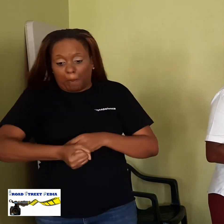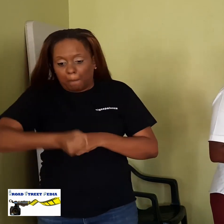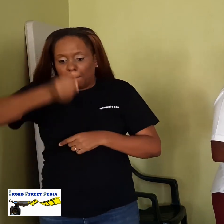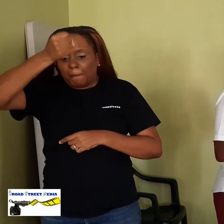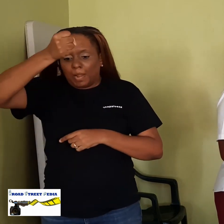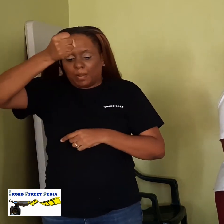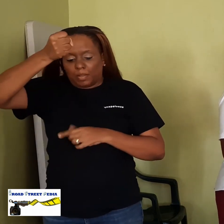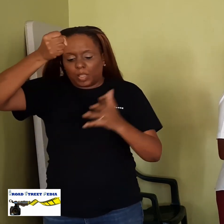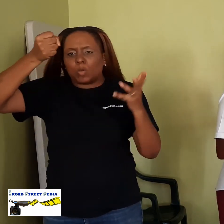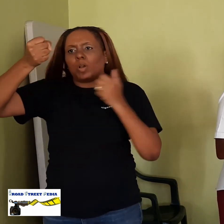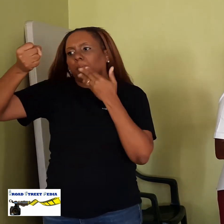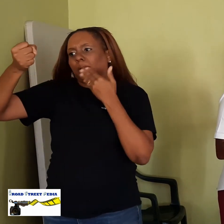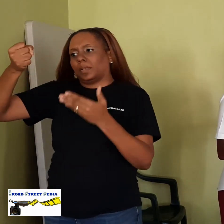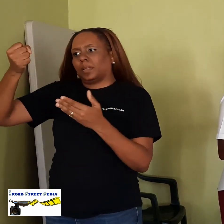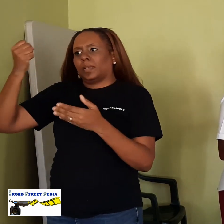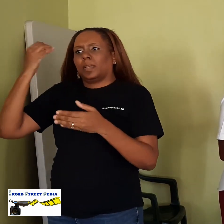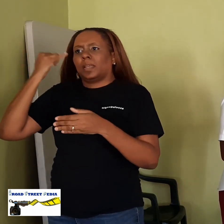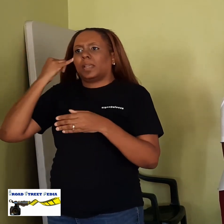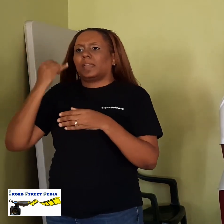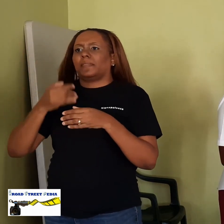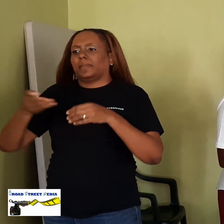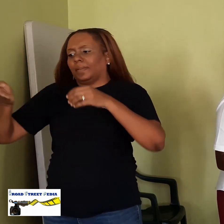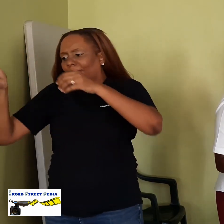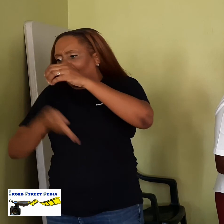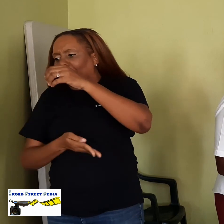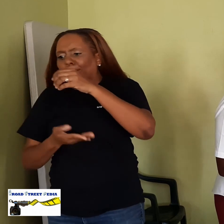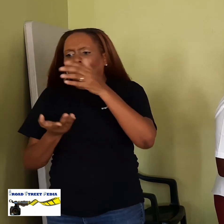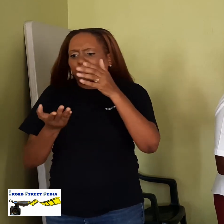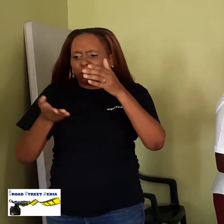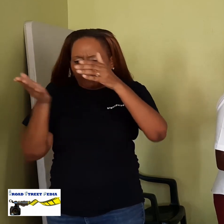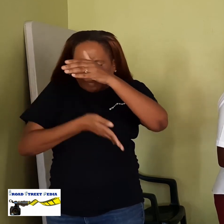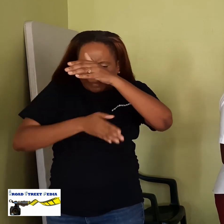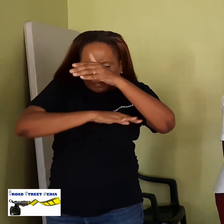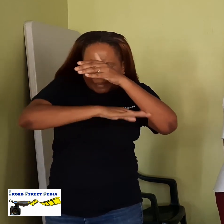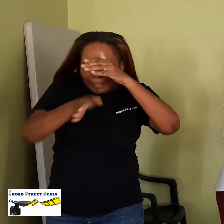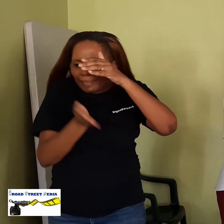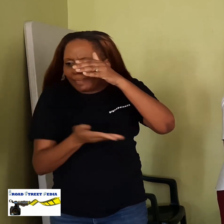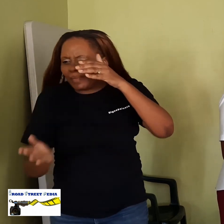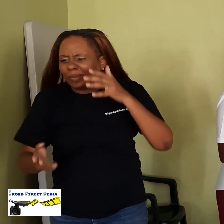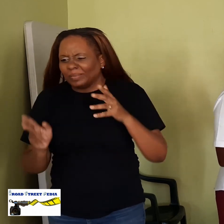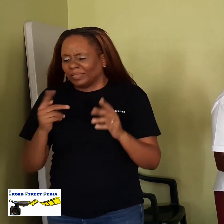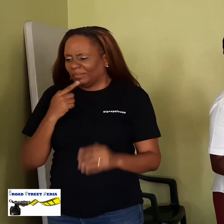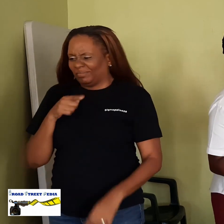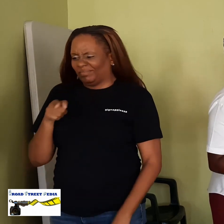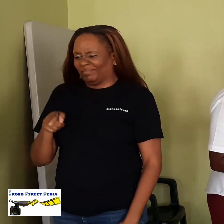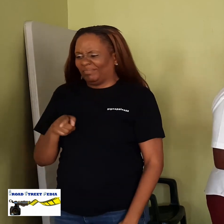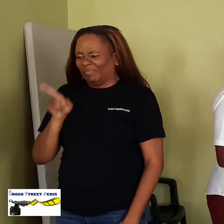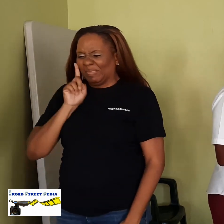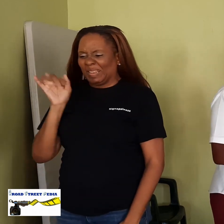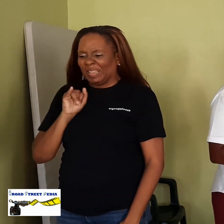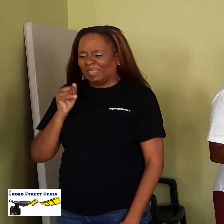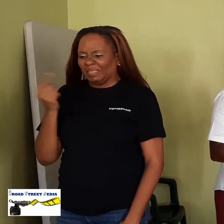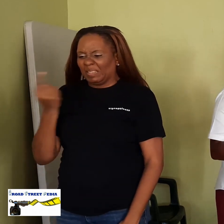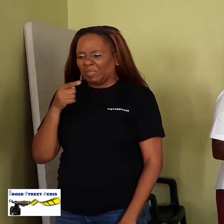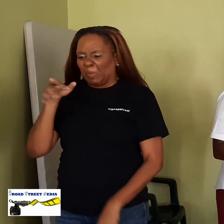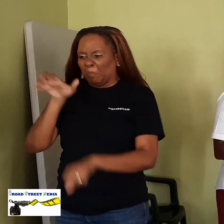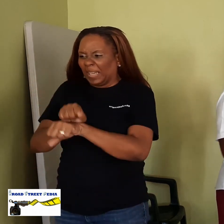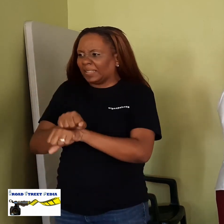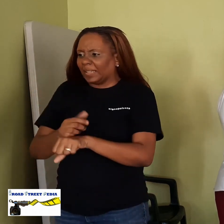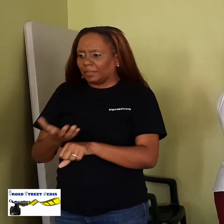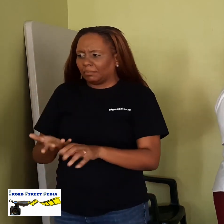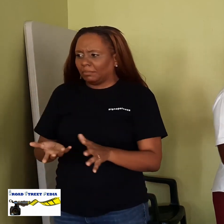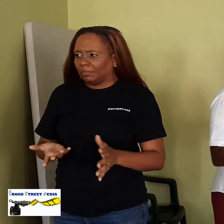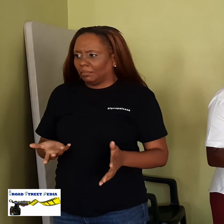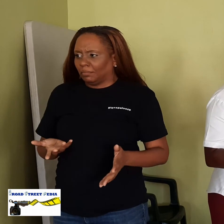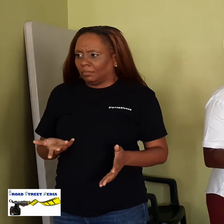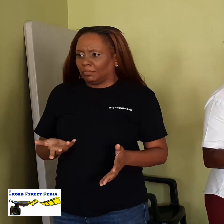marketable. If you punch it, you know somebody may say, well, perhaps a rodent bit that, insects attack that, they're not going to buy it, and